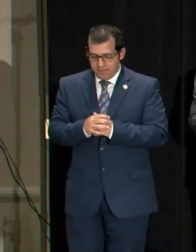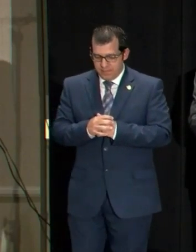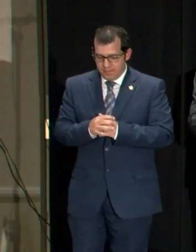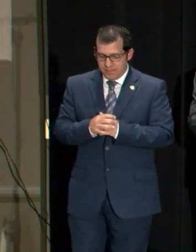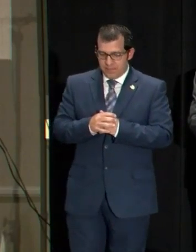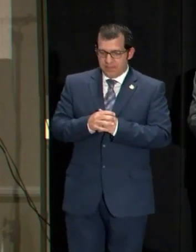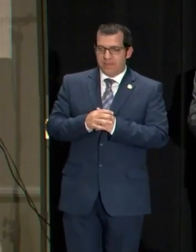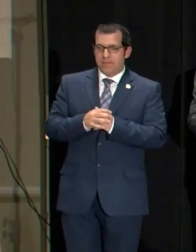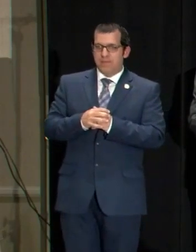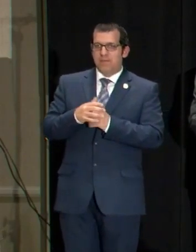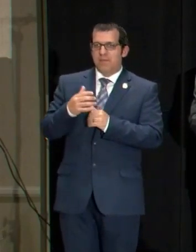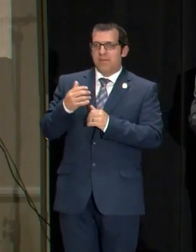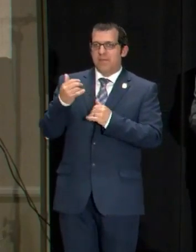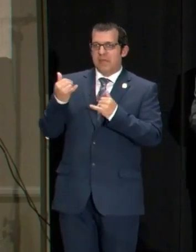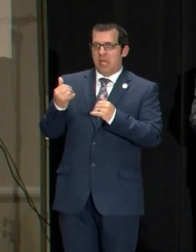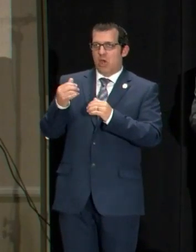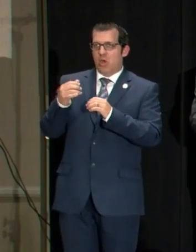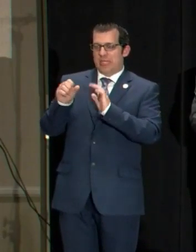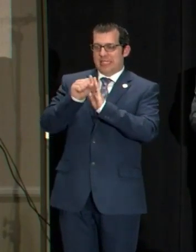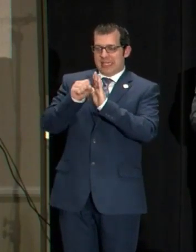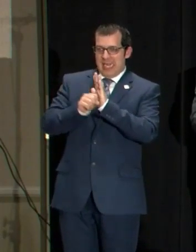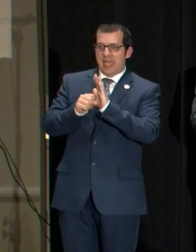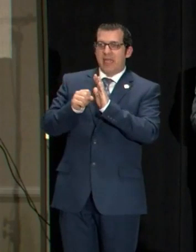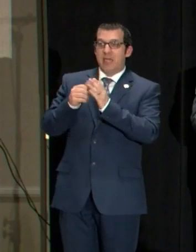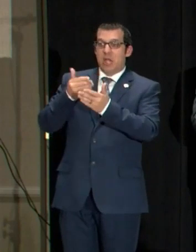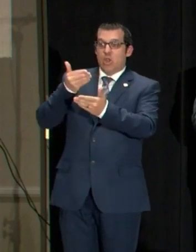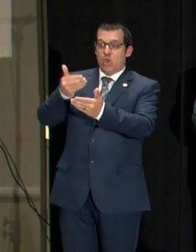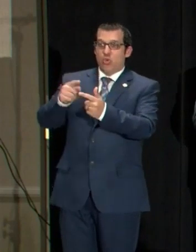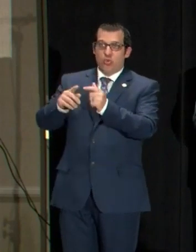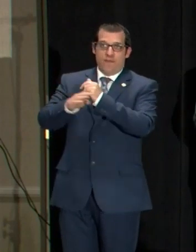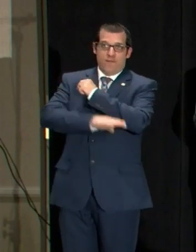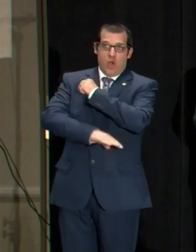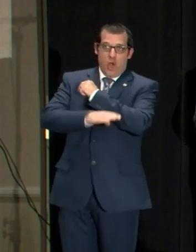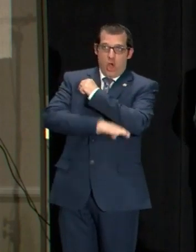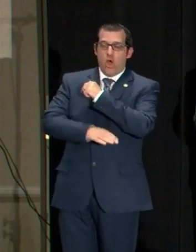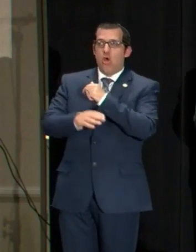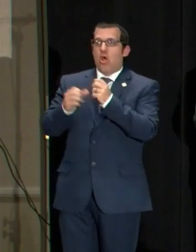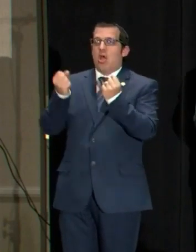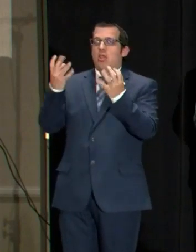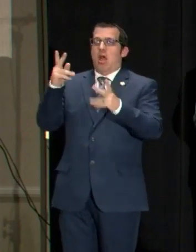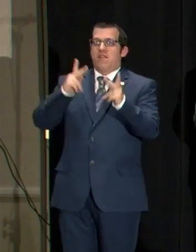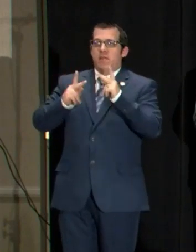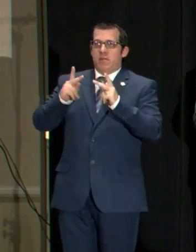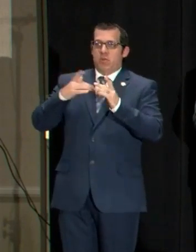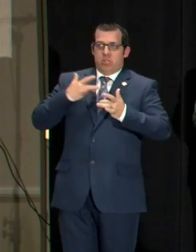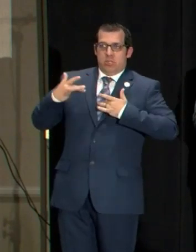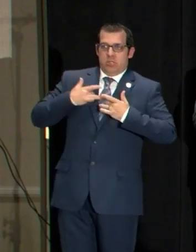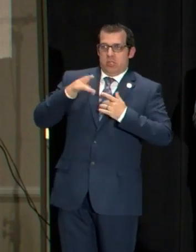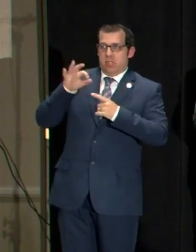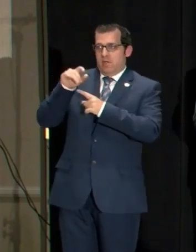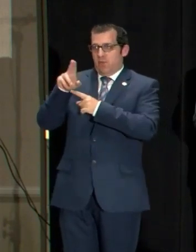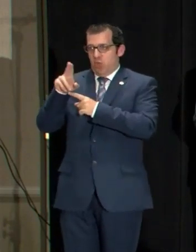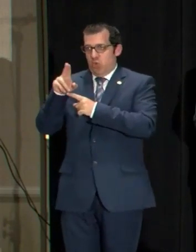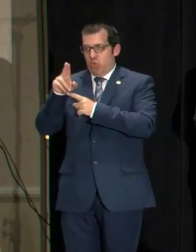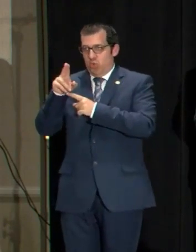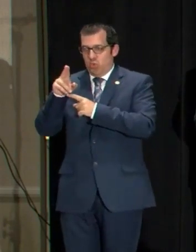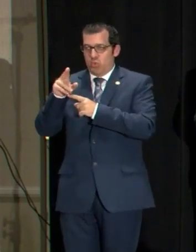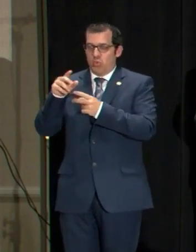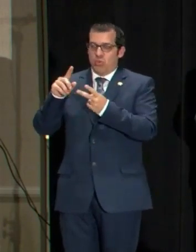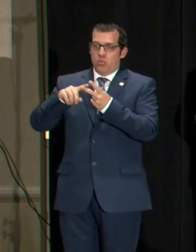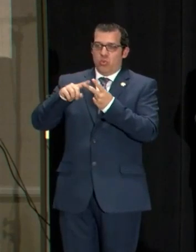coming towards the fall, we know there's a lot of people who are worried about the flu season coming up, and then also with the